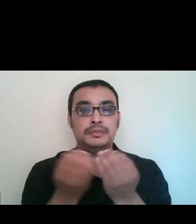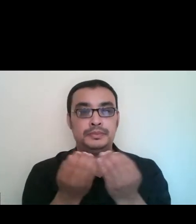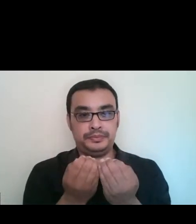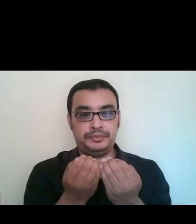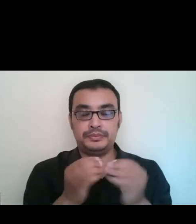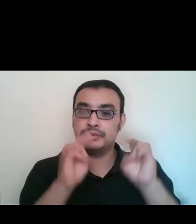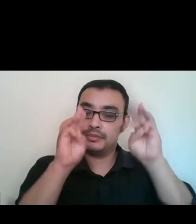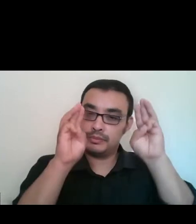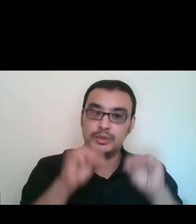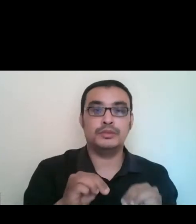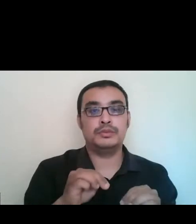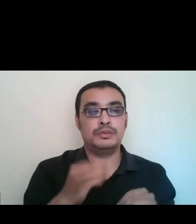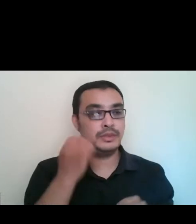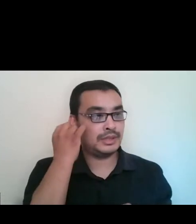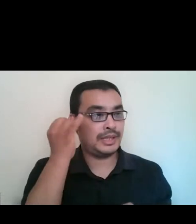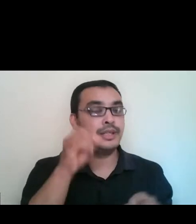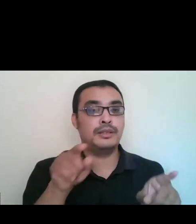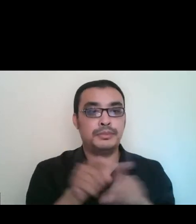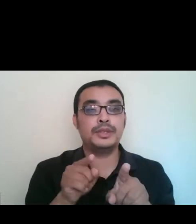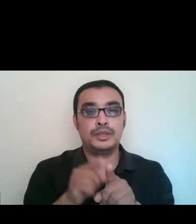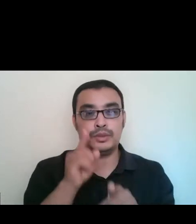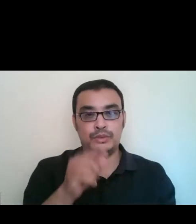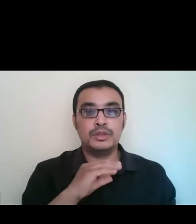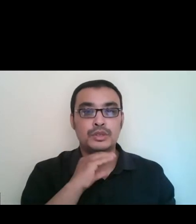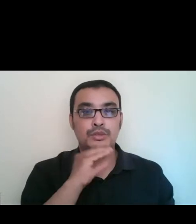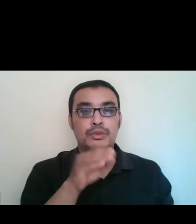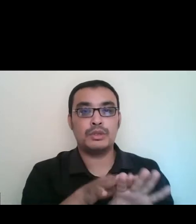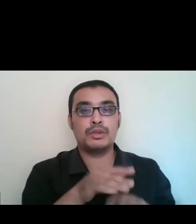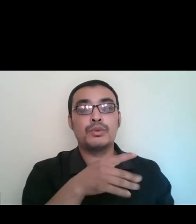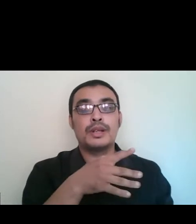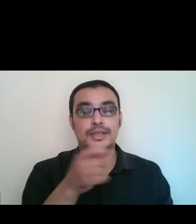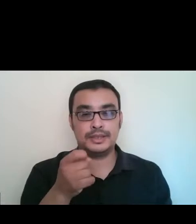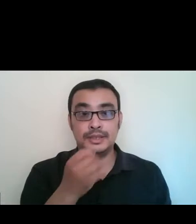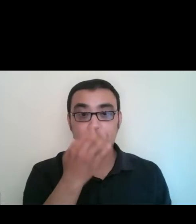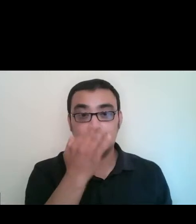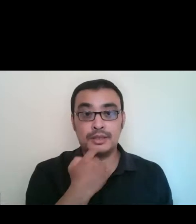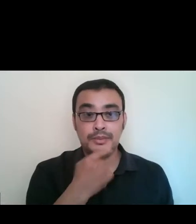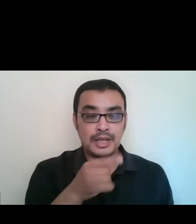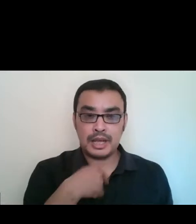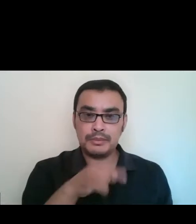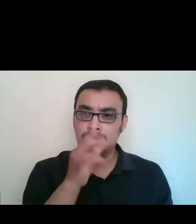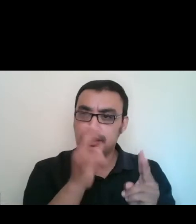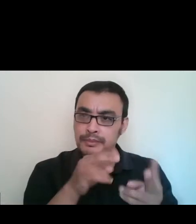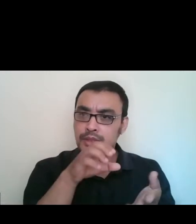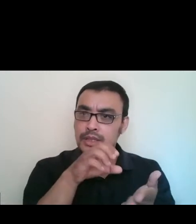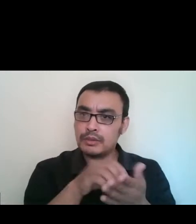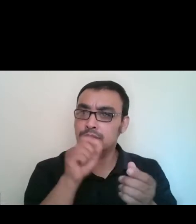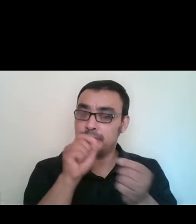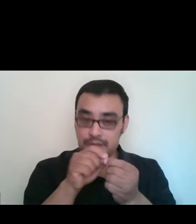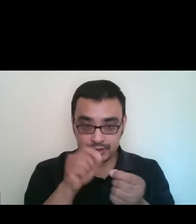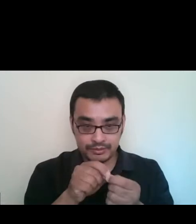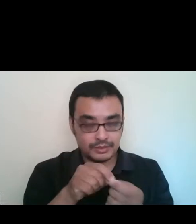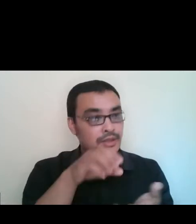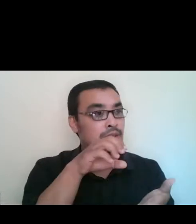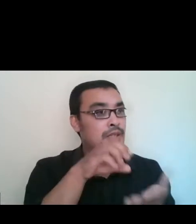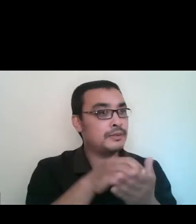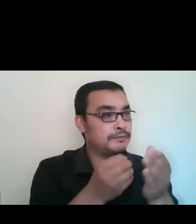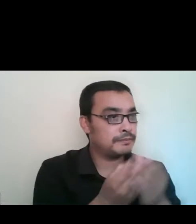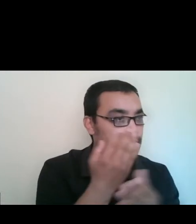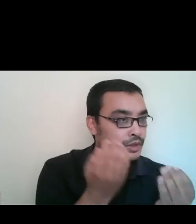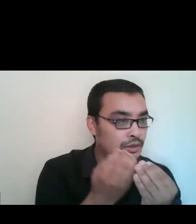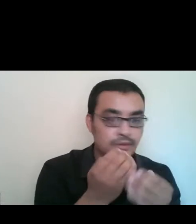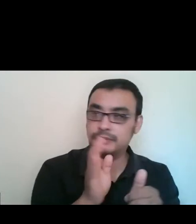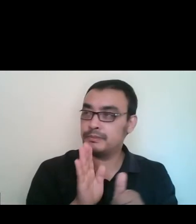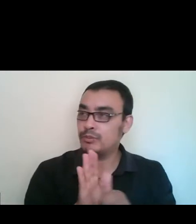important idea for young people. Because whatever we will create, whatever we